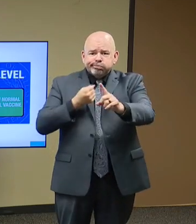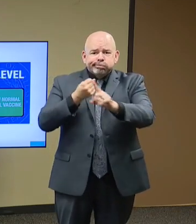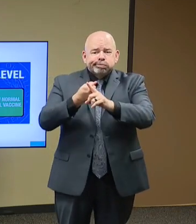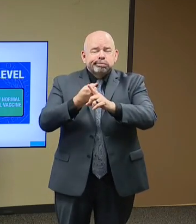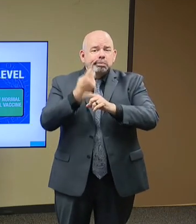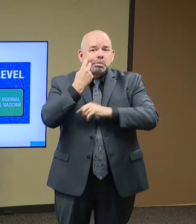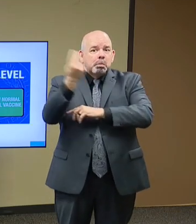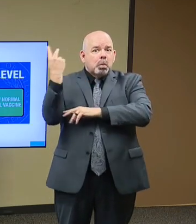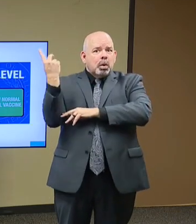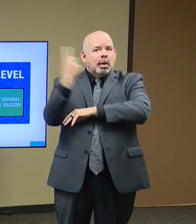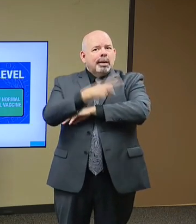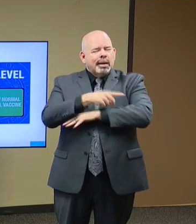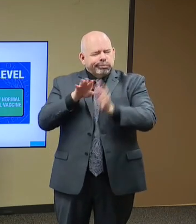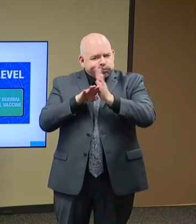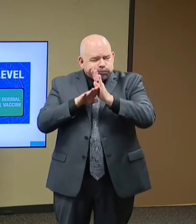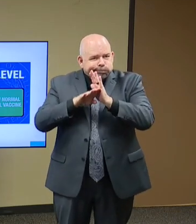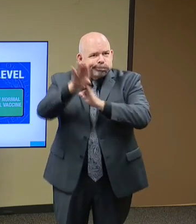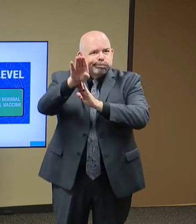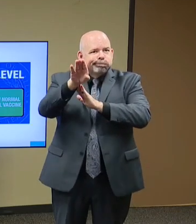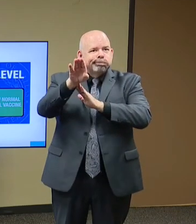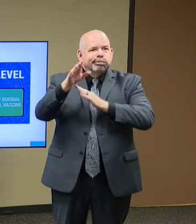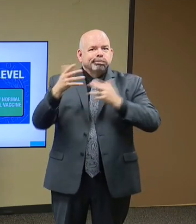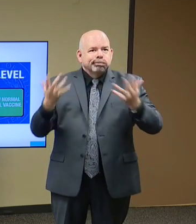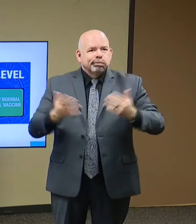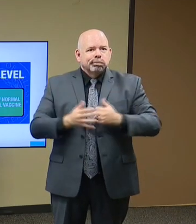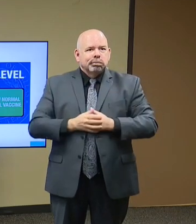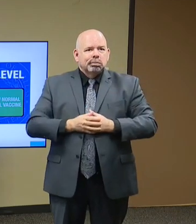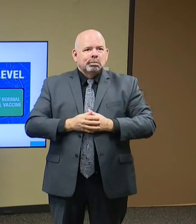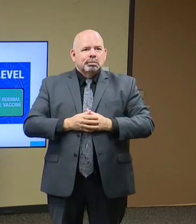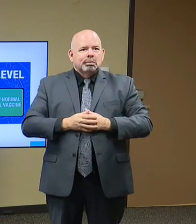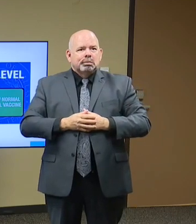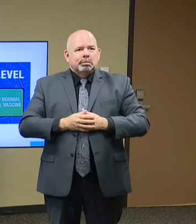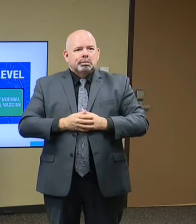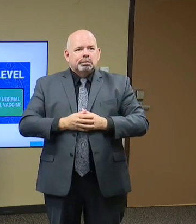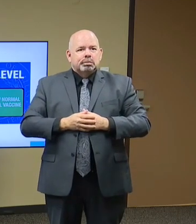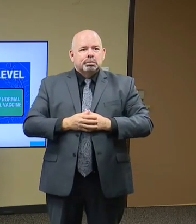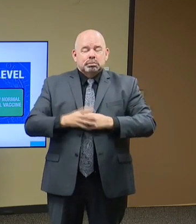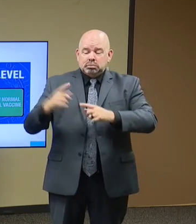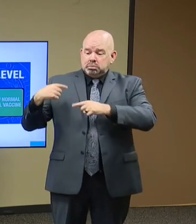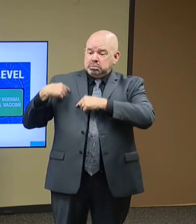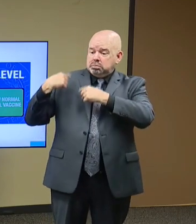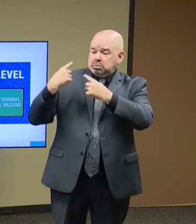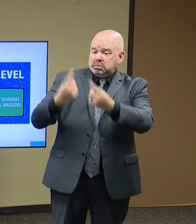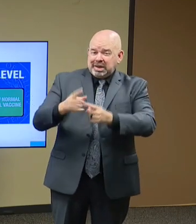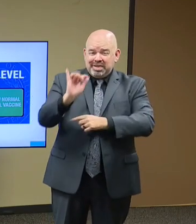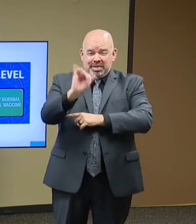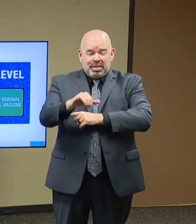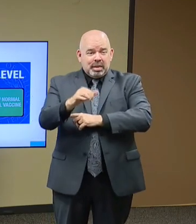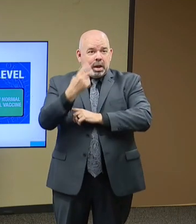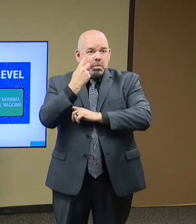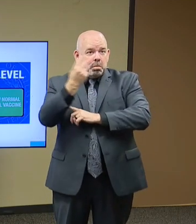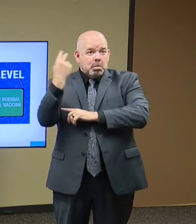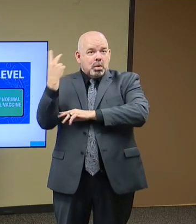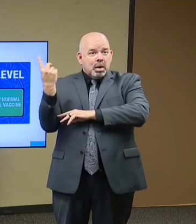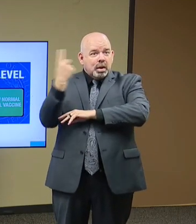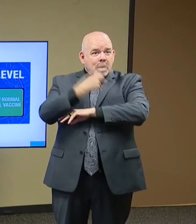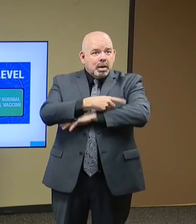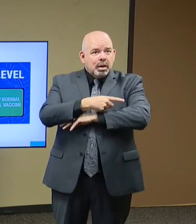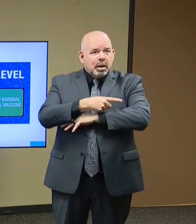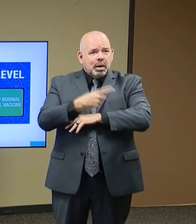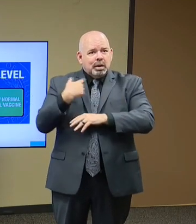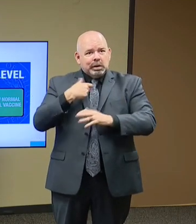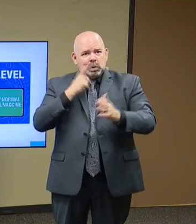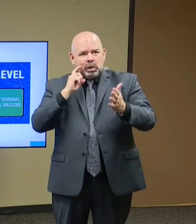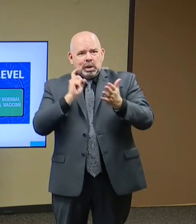months since Memorial Day to get back to where we were the week before Memorial Day on the average number of daily cases. We did a